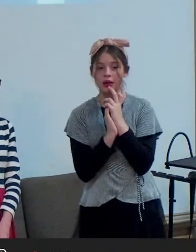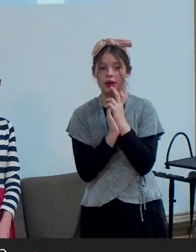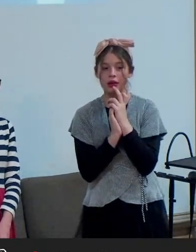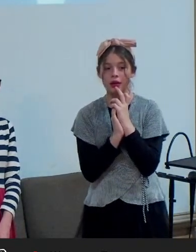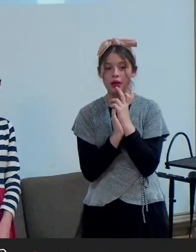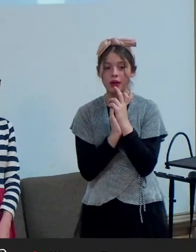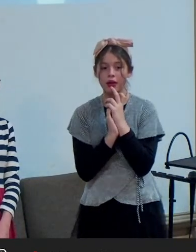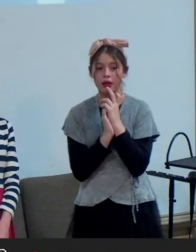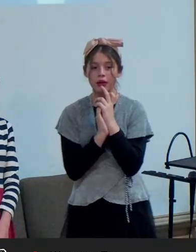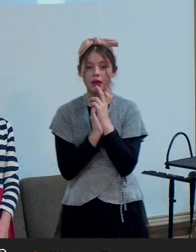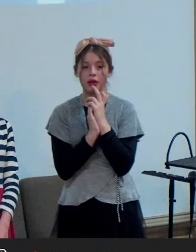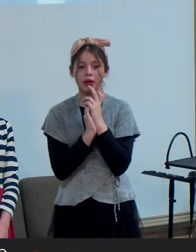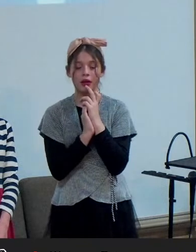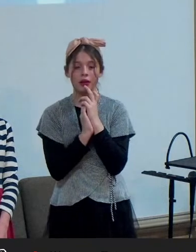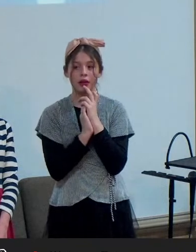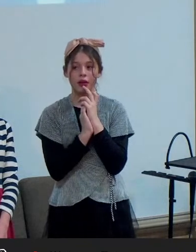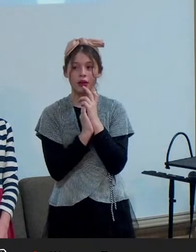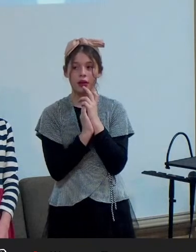Gisela.